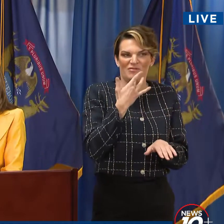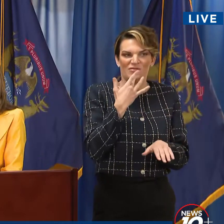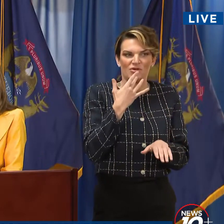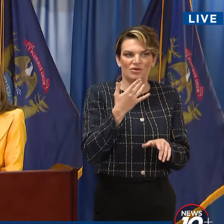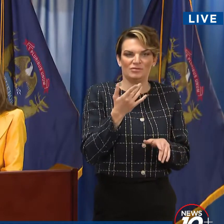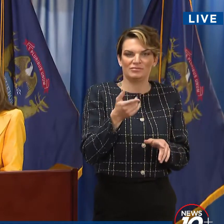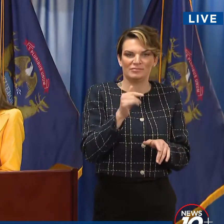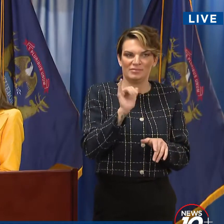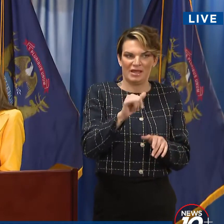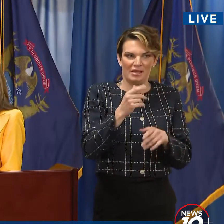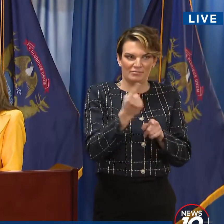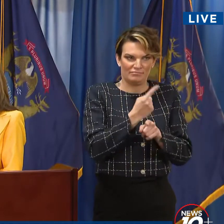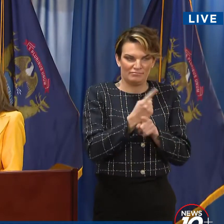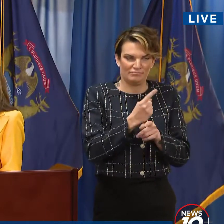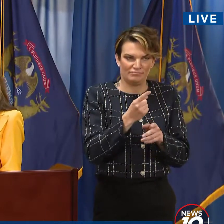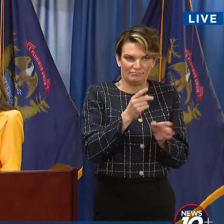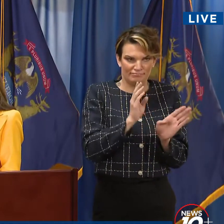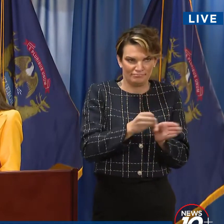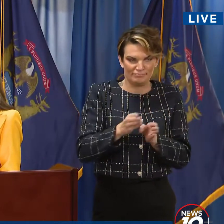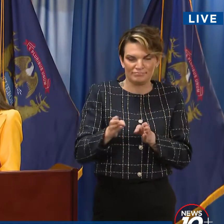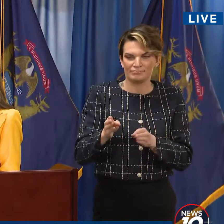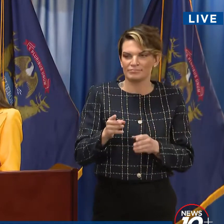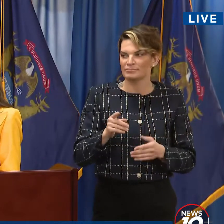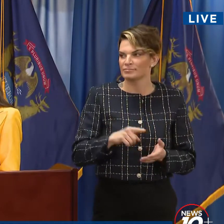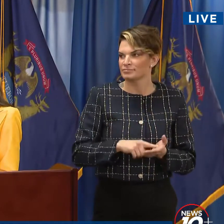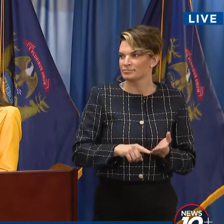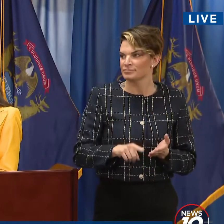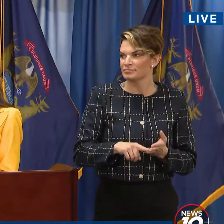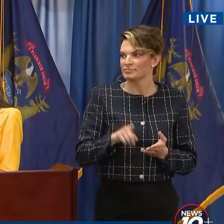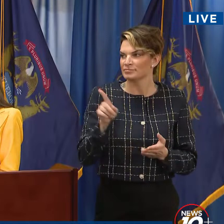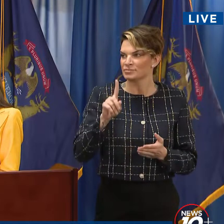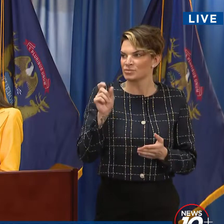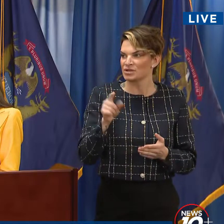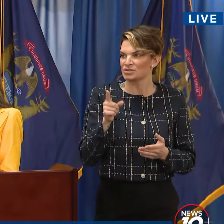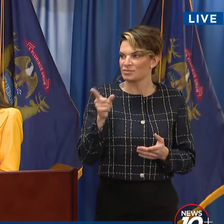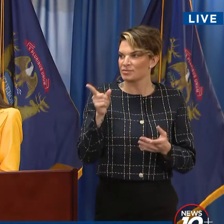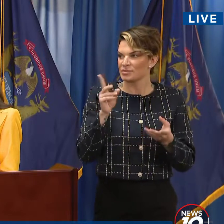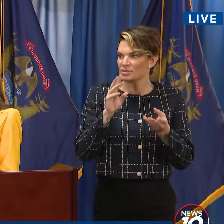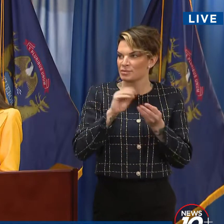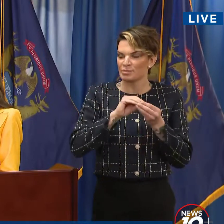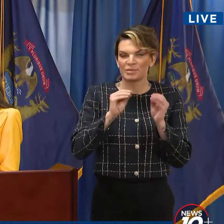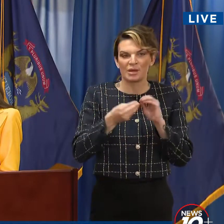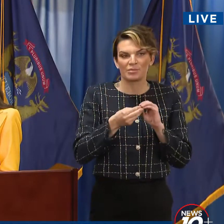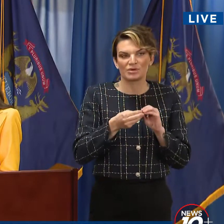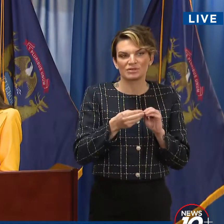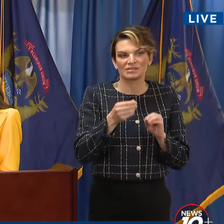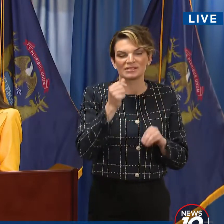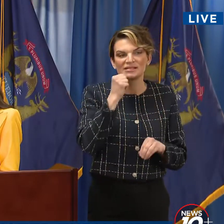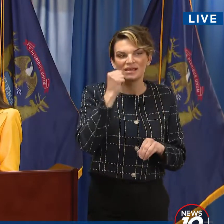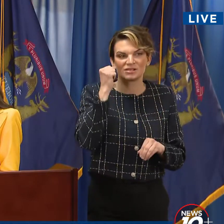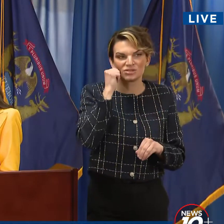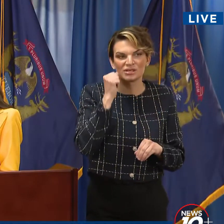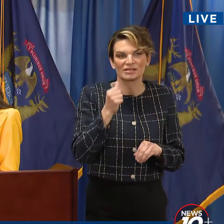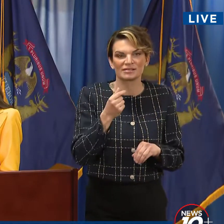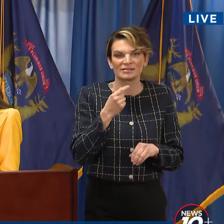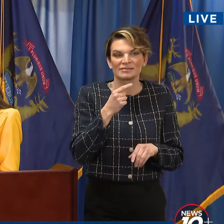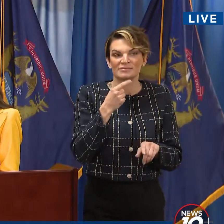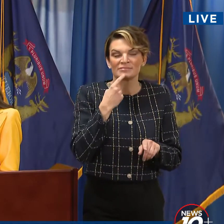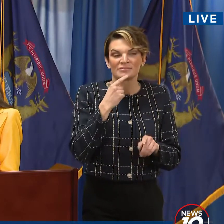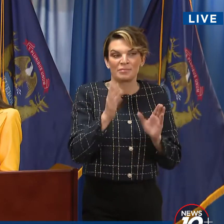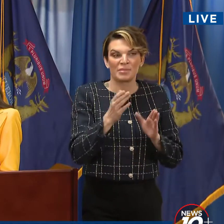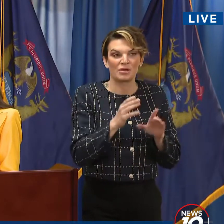to errors. Yeah. Secretary, are you able to clarify turnout numbers for yesterday? Is it larger